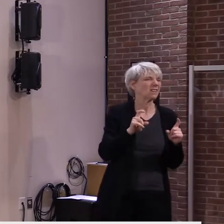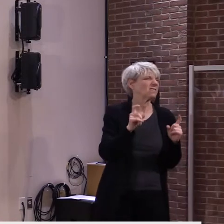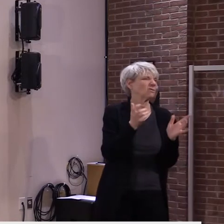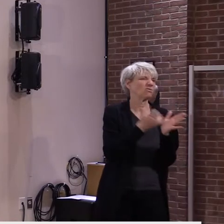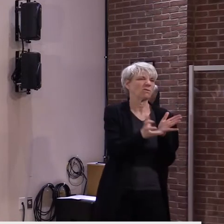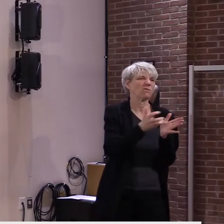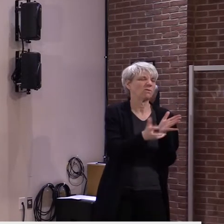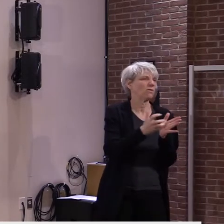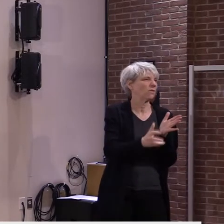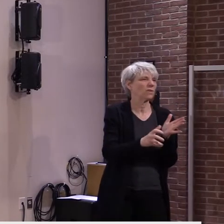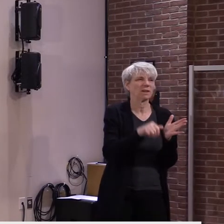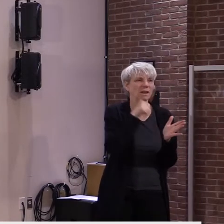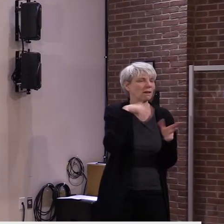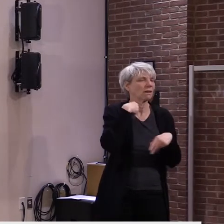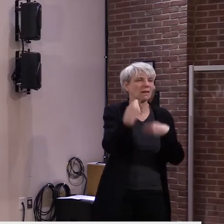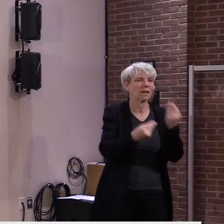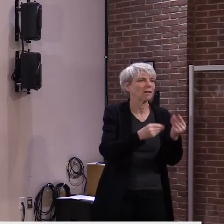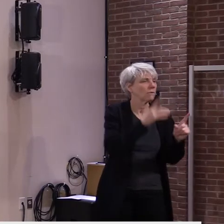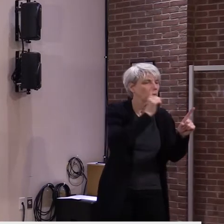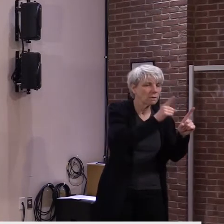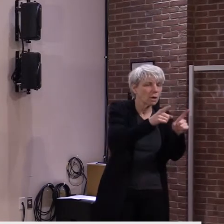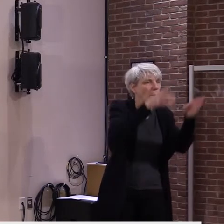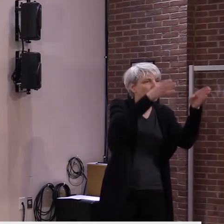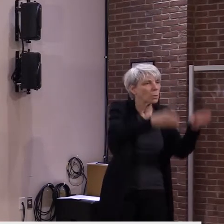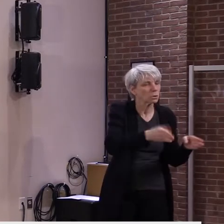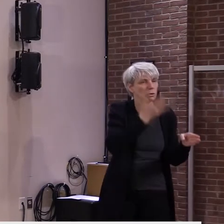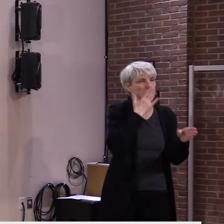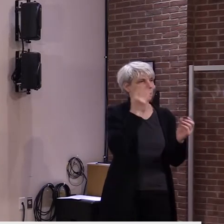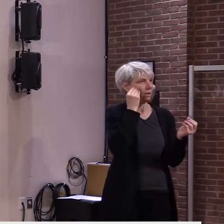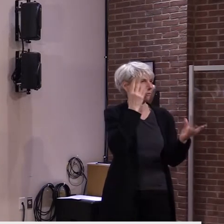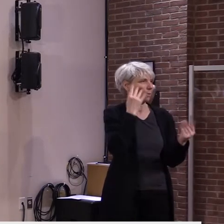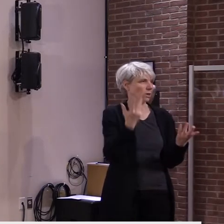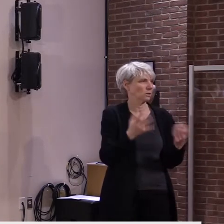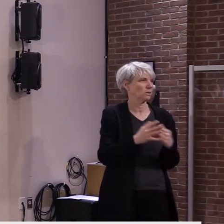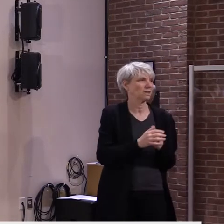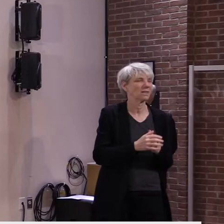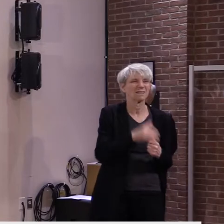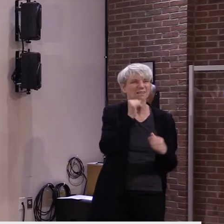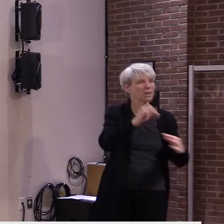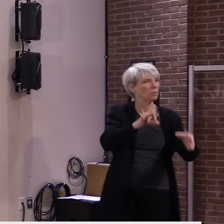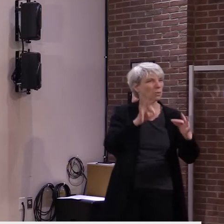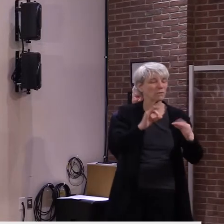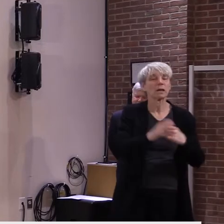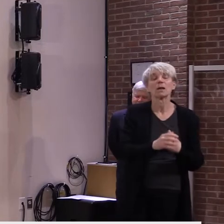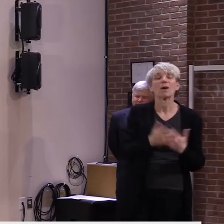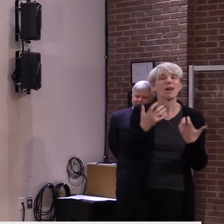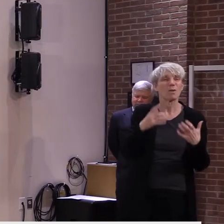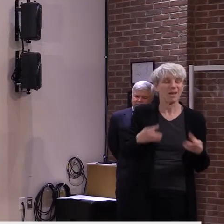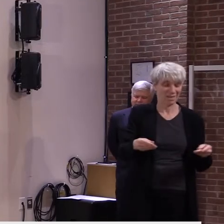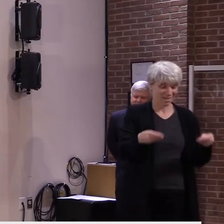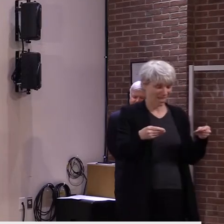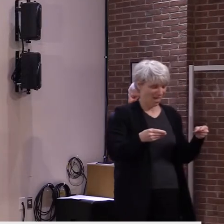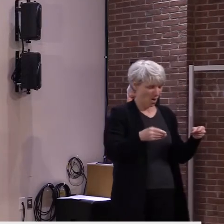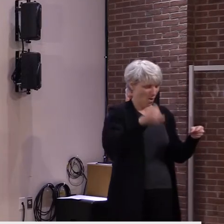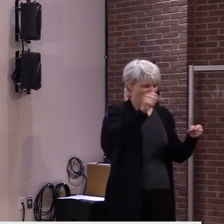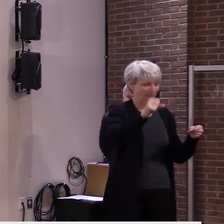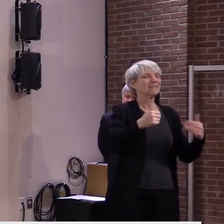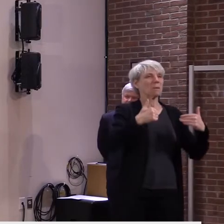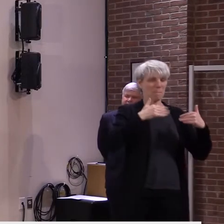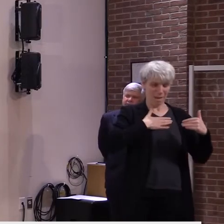question with assuredness. And I wouldn't want them to just get a test result saying, yes, antibodies were